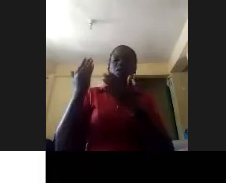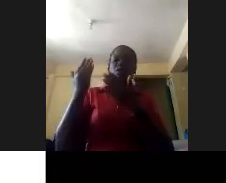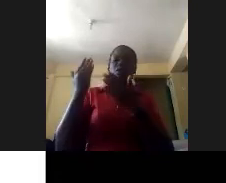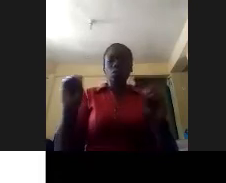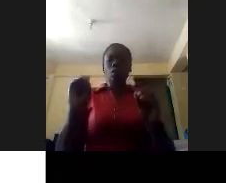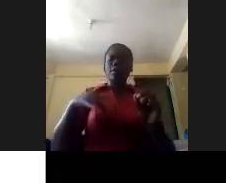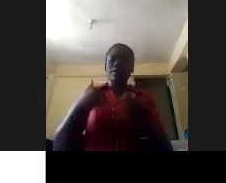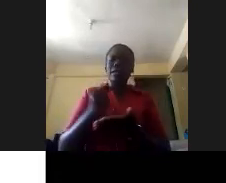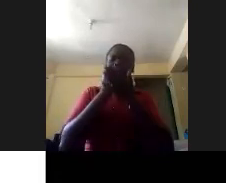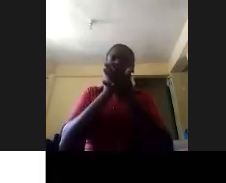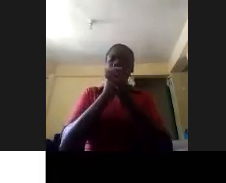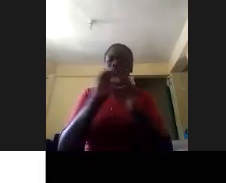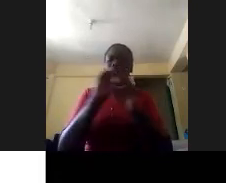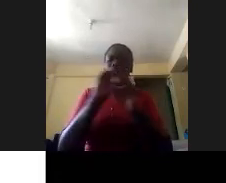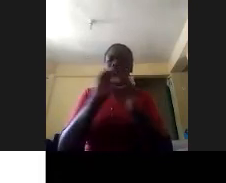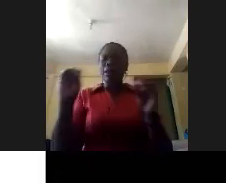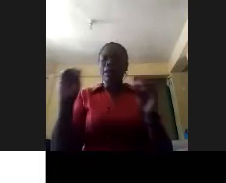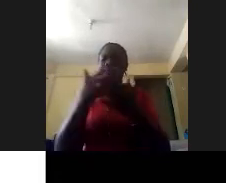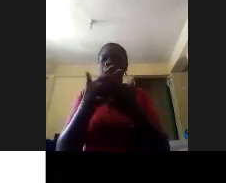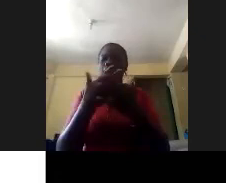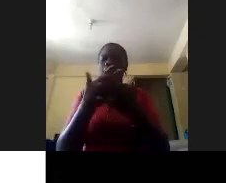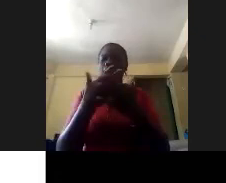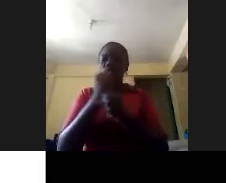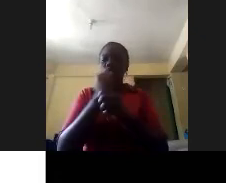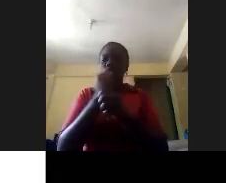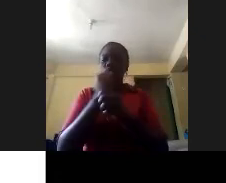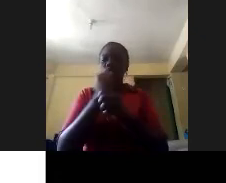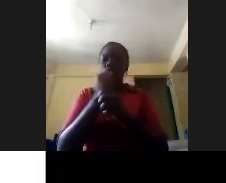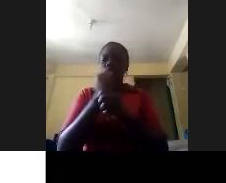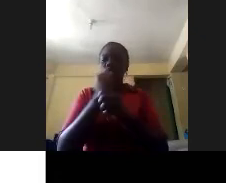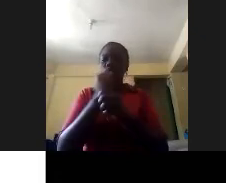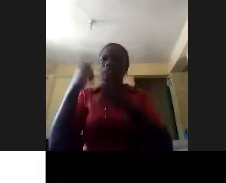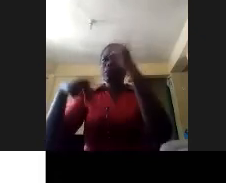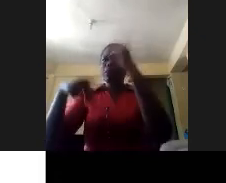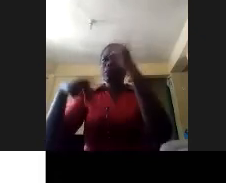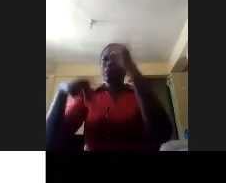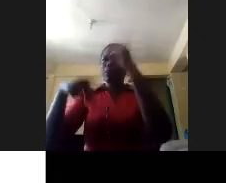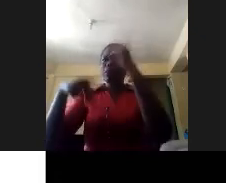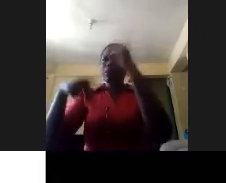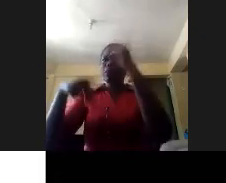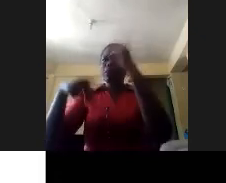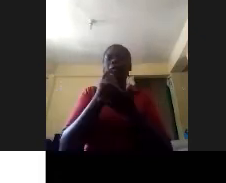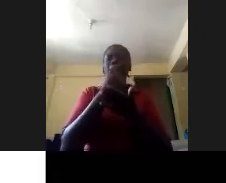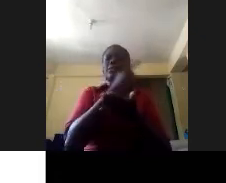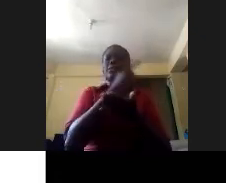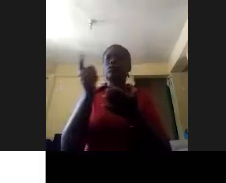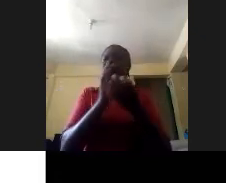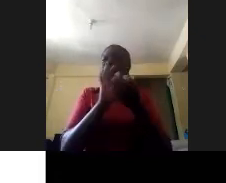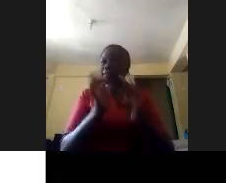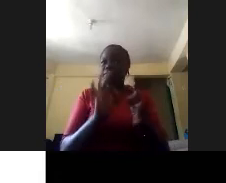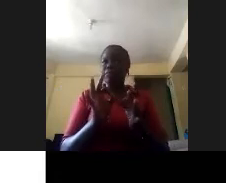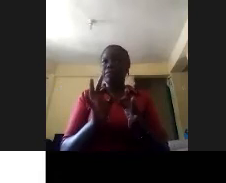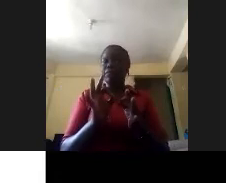do? The best thing is reach out to professional help, and they will tell you whether it's moderate,